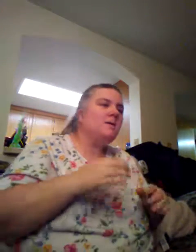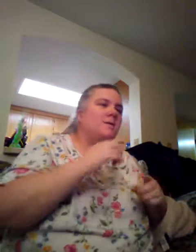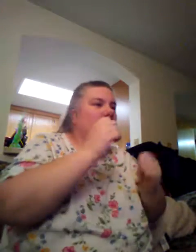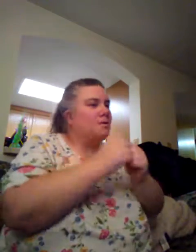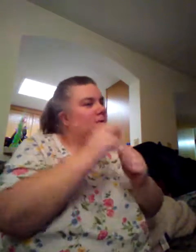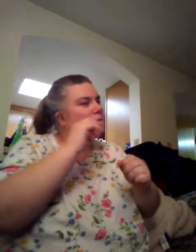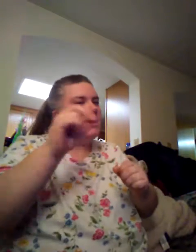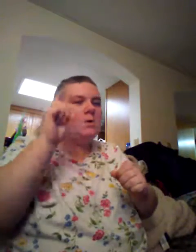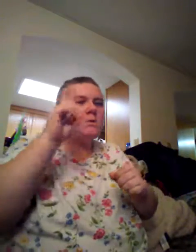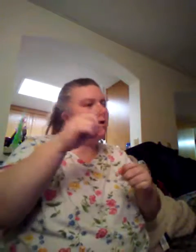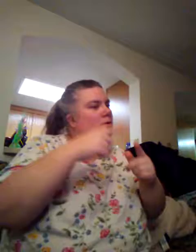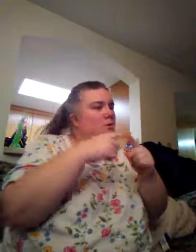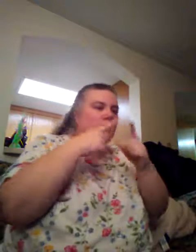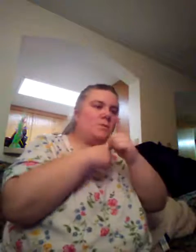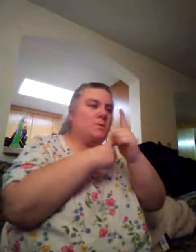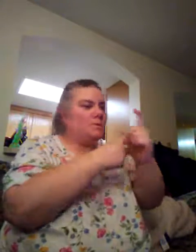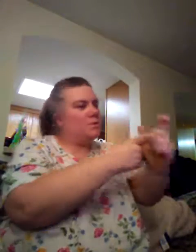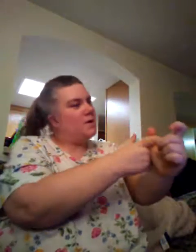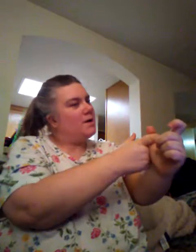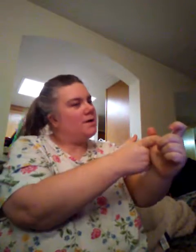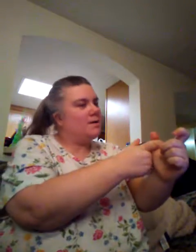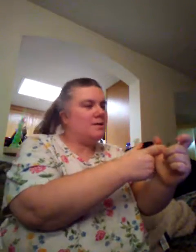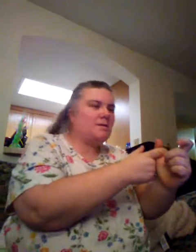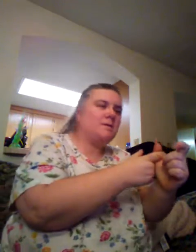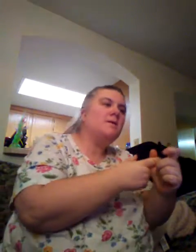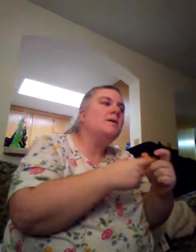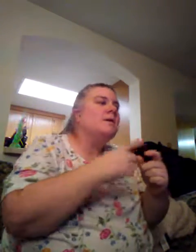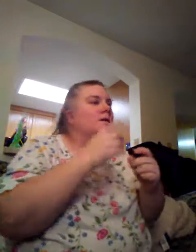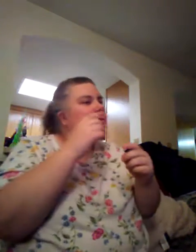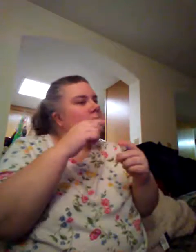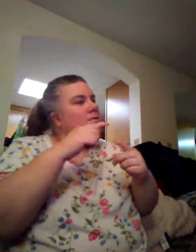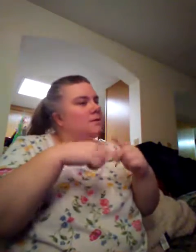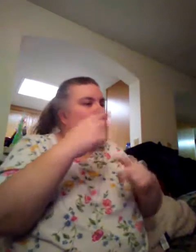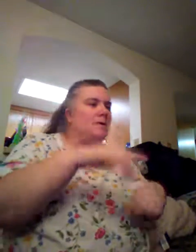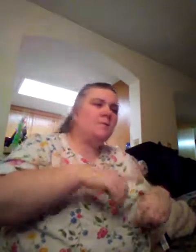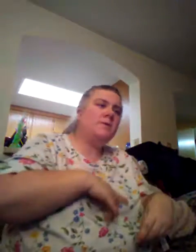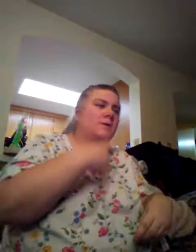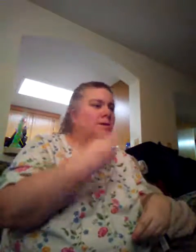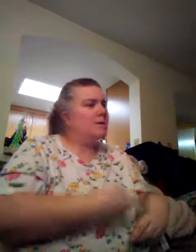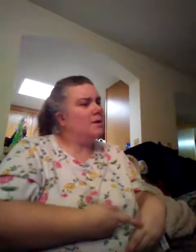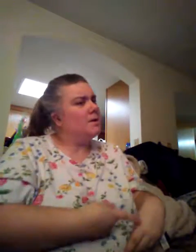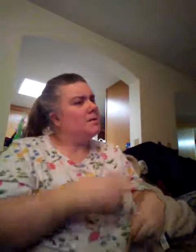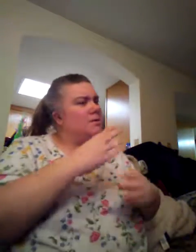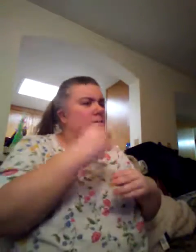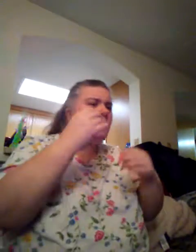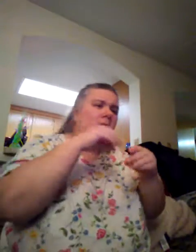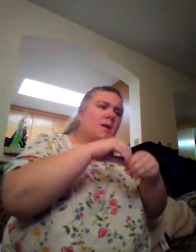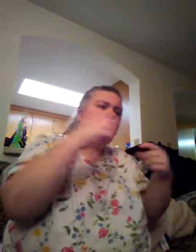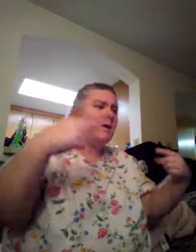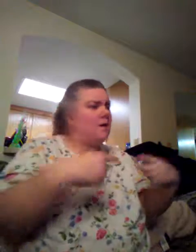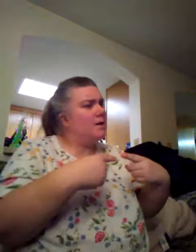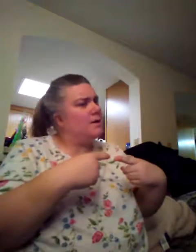With nowhere to run. When you're destroyed and in pain.